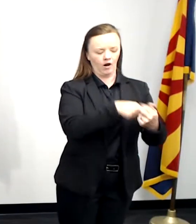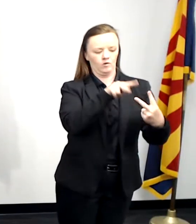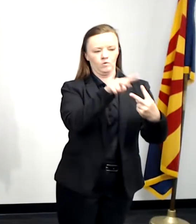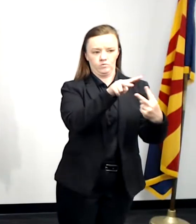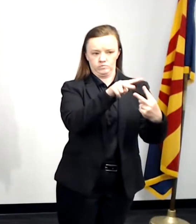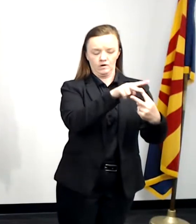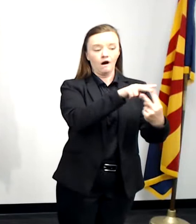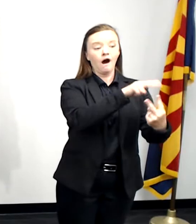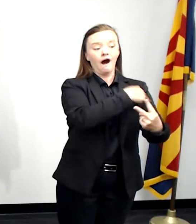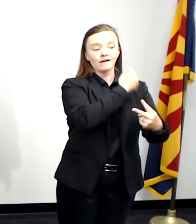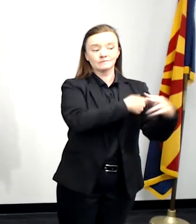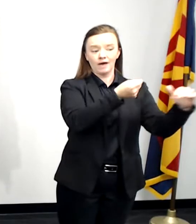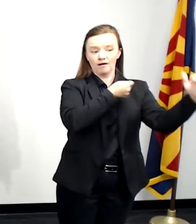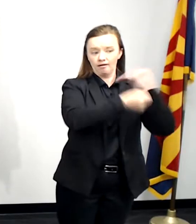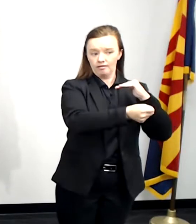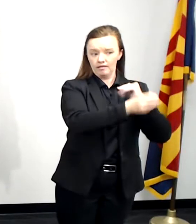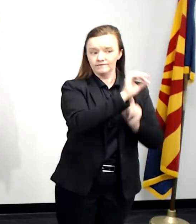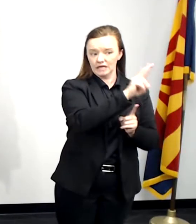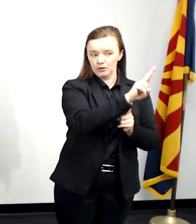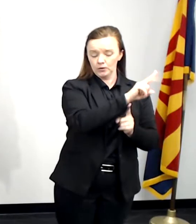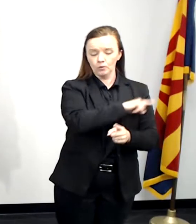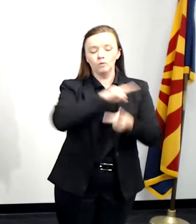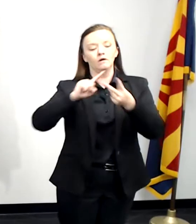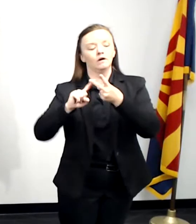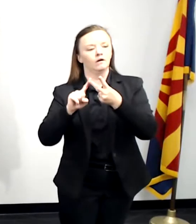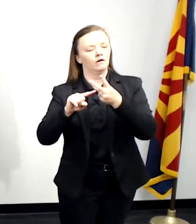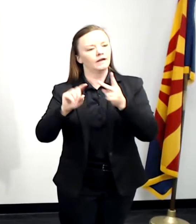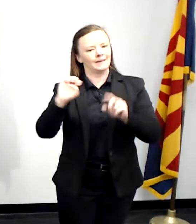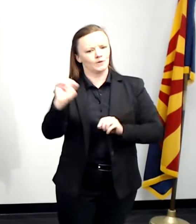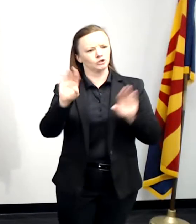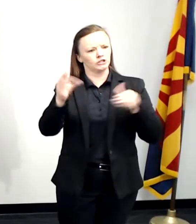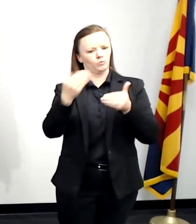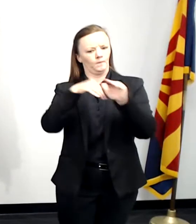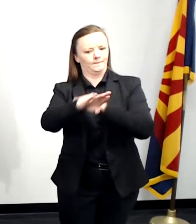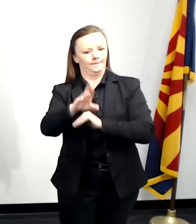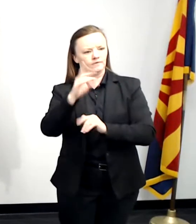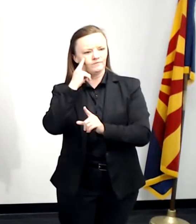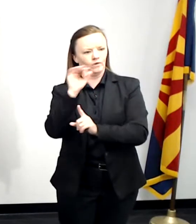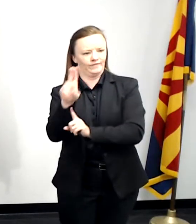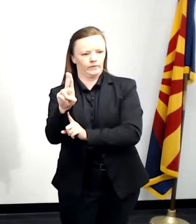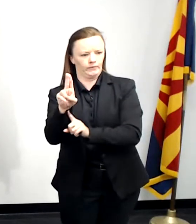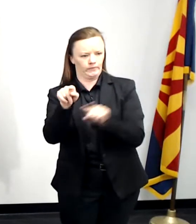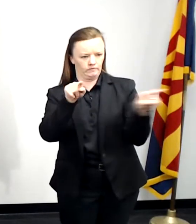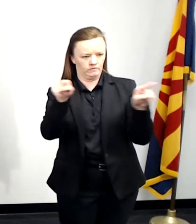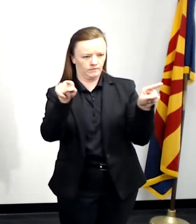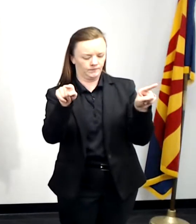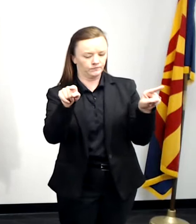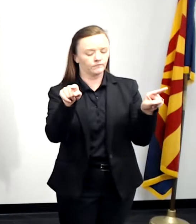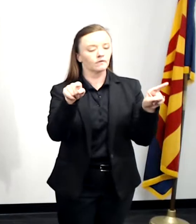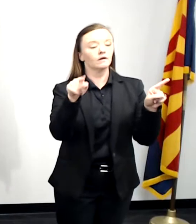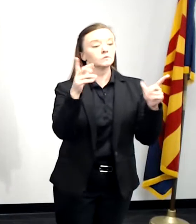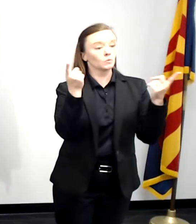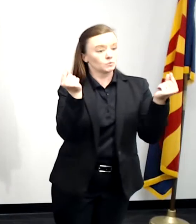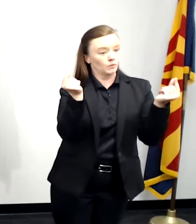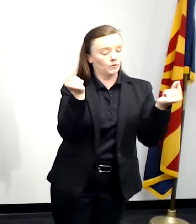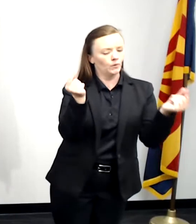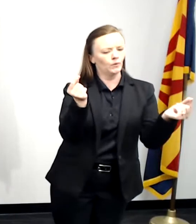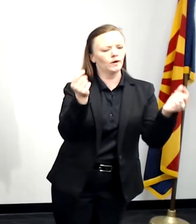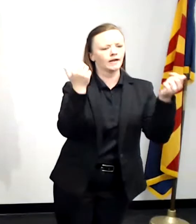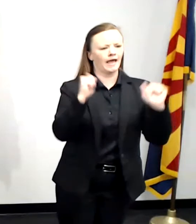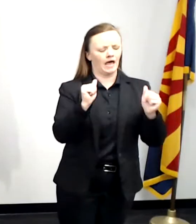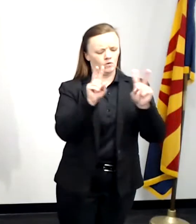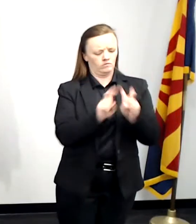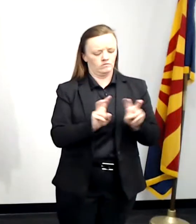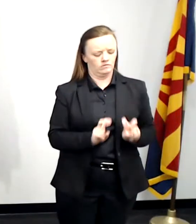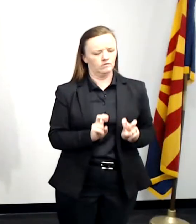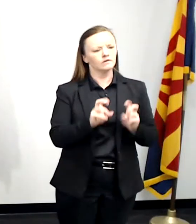emergency room visits for influenza-like illness. So what we've done is we've taken the symptoms of COVID-19 and we're also